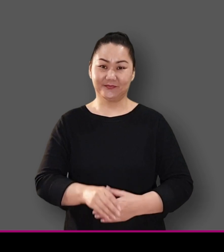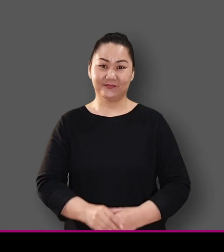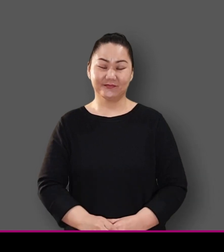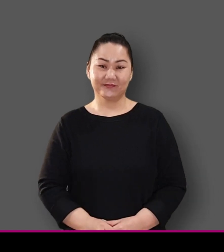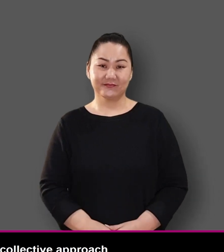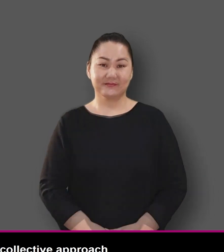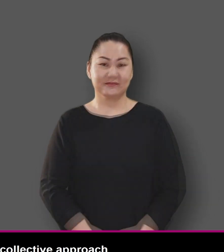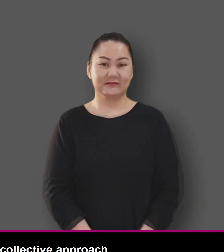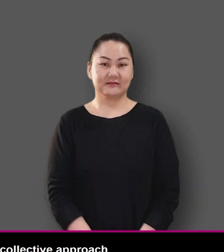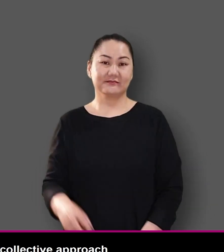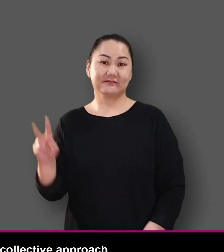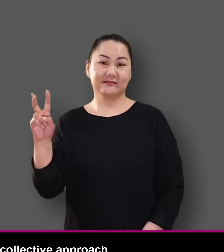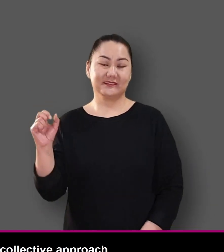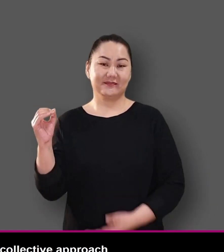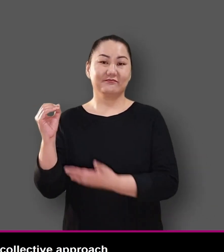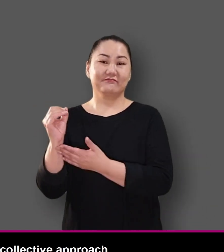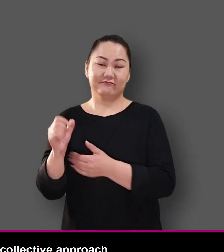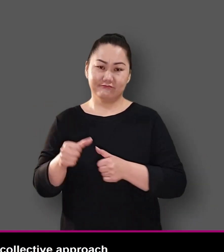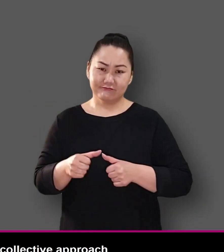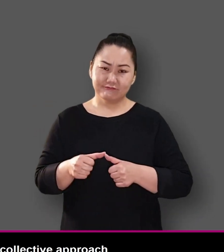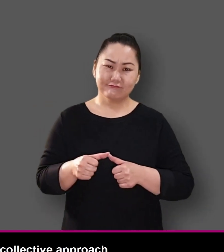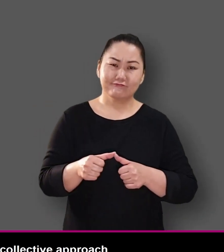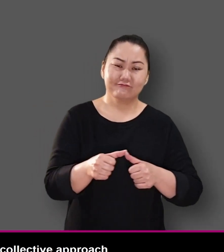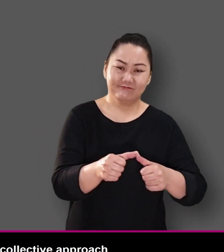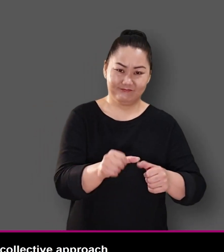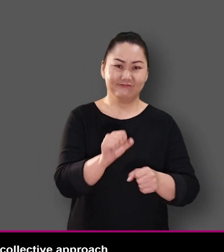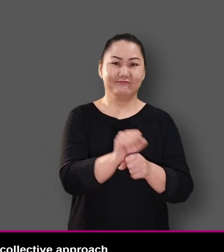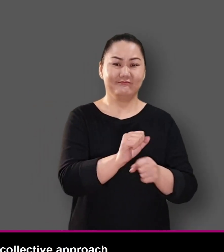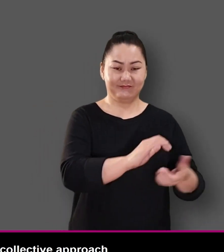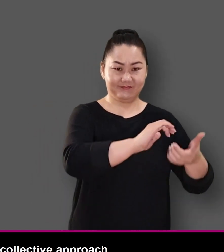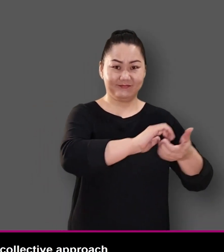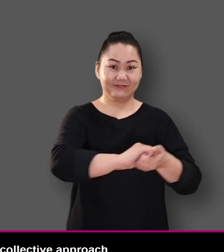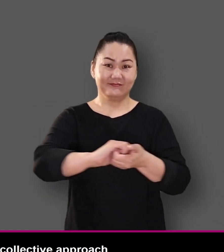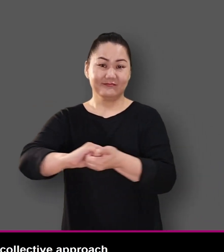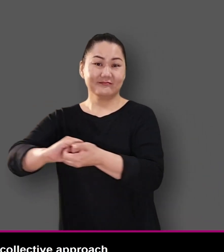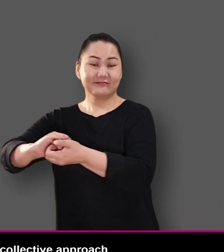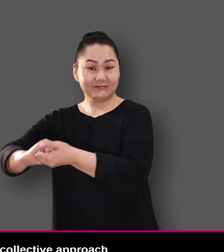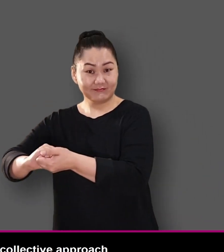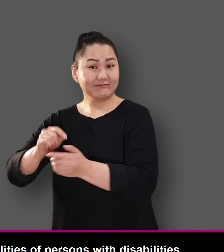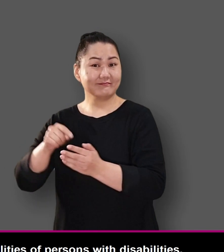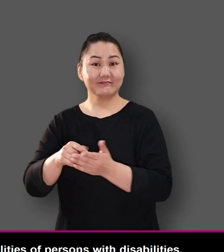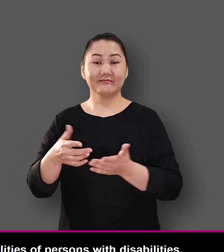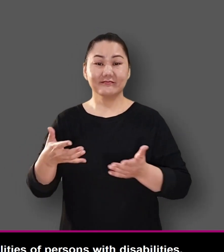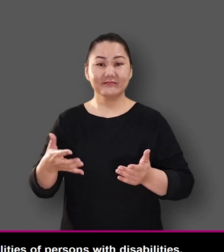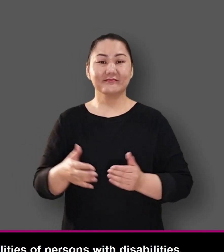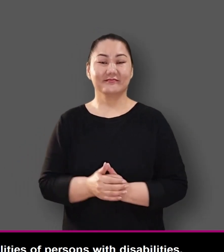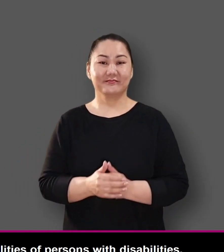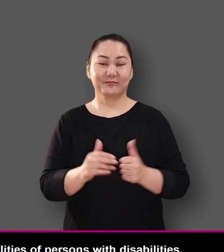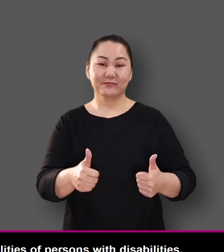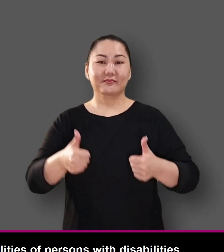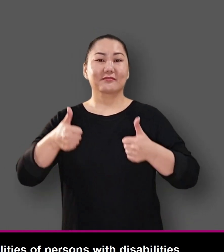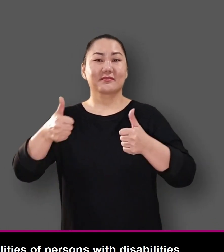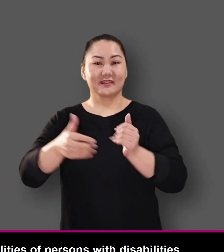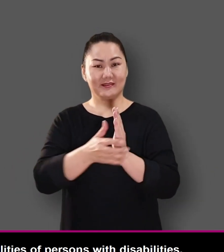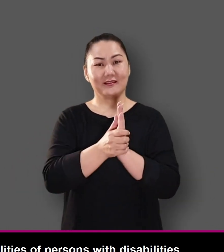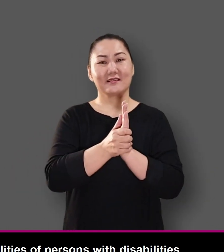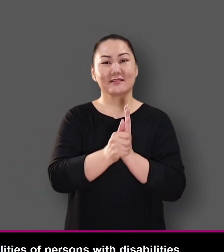We will take a collective approach towards building the capabilities of persons